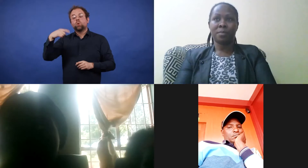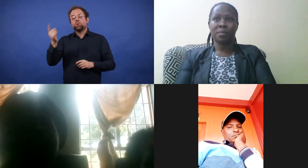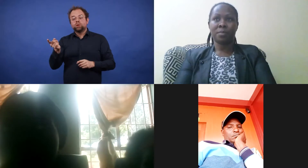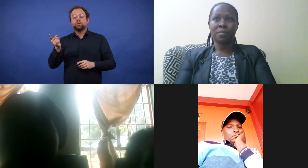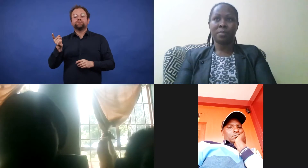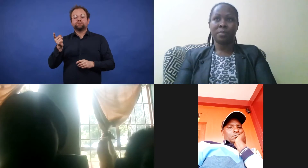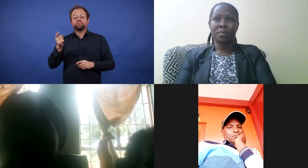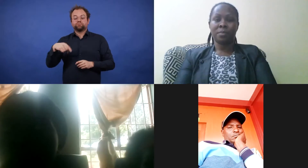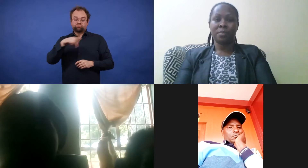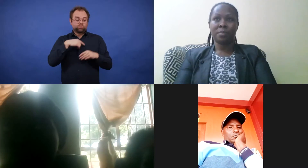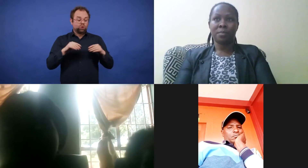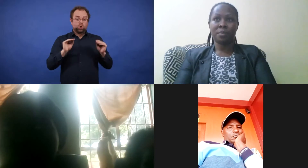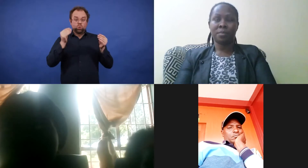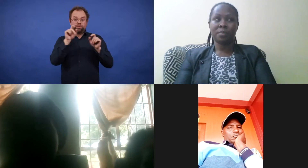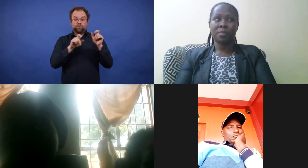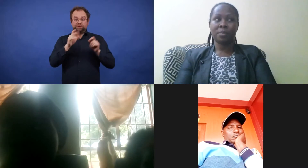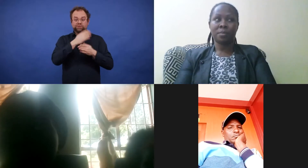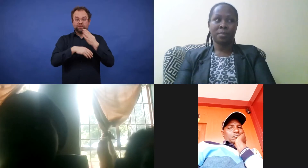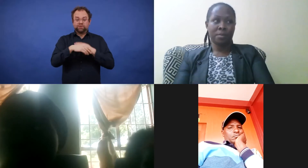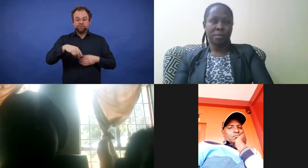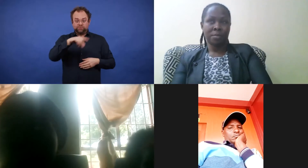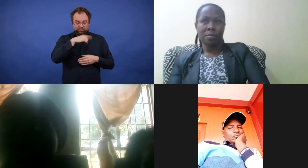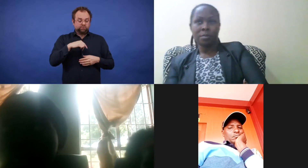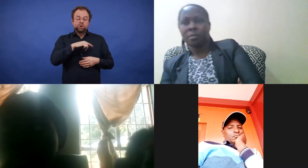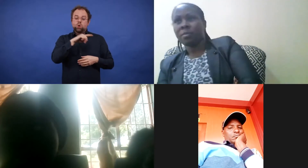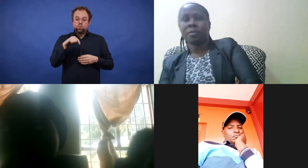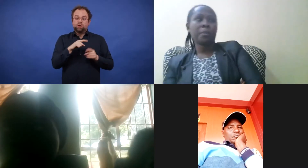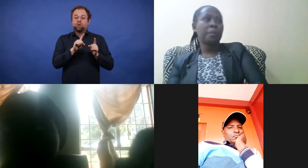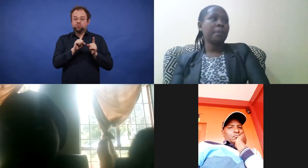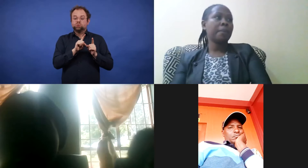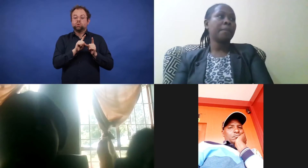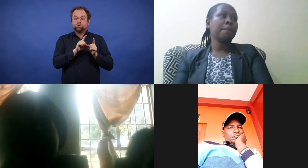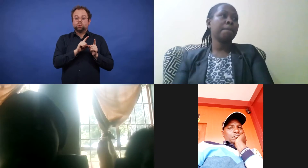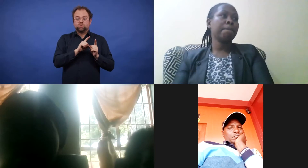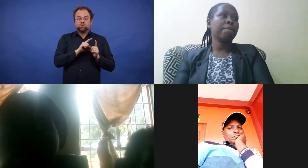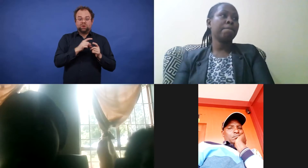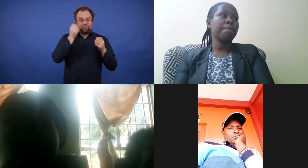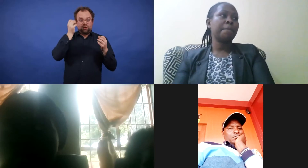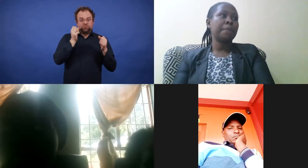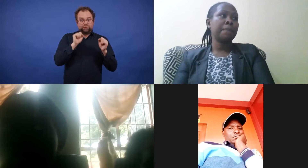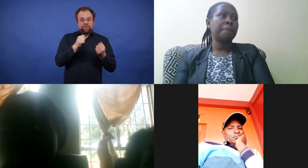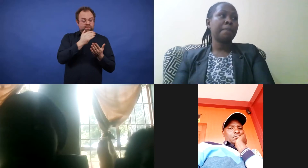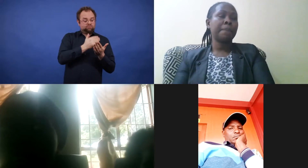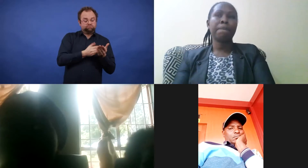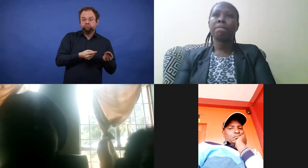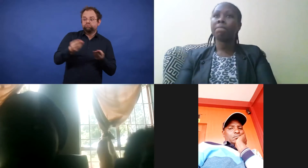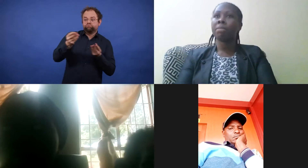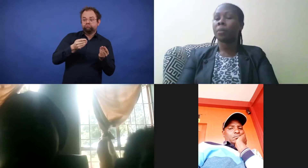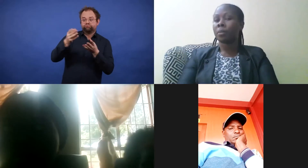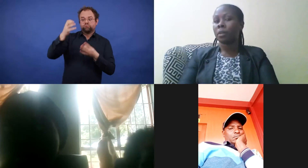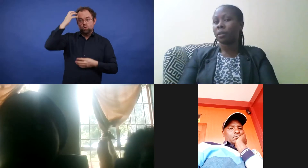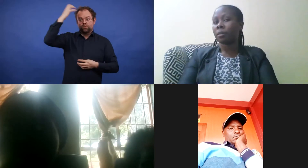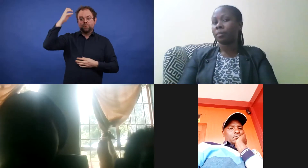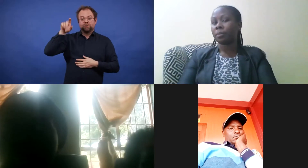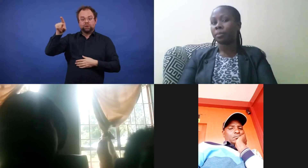about different issues in as far as the election is